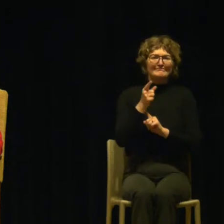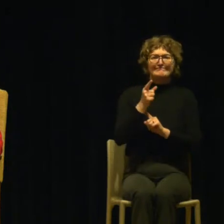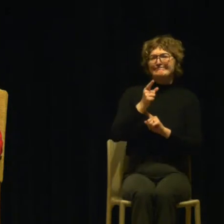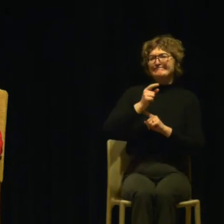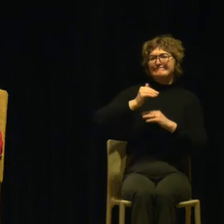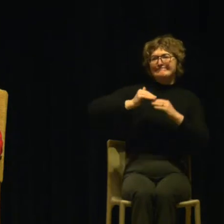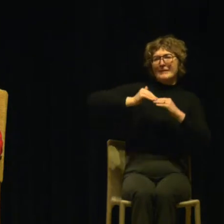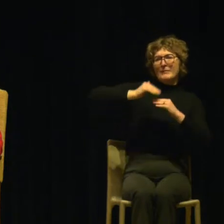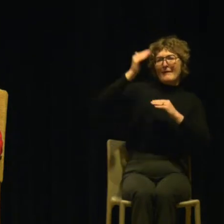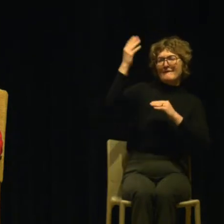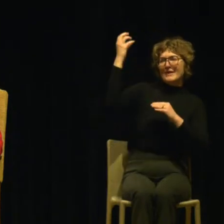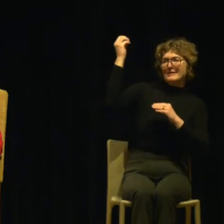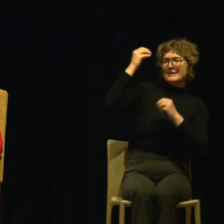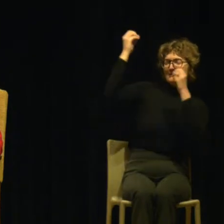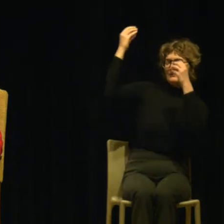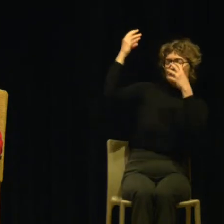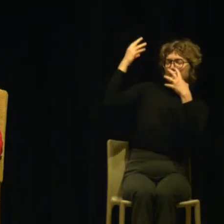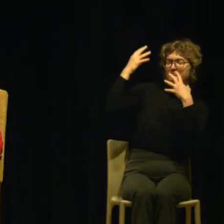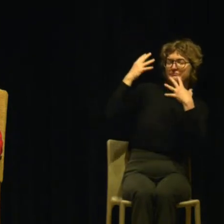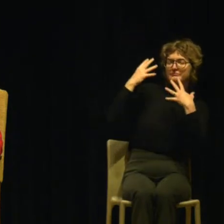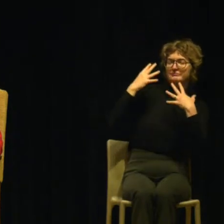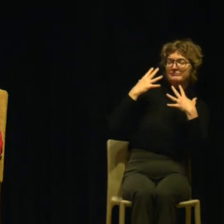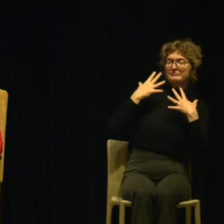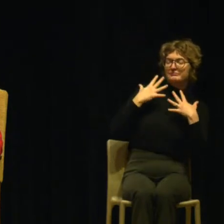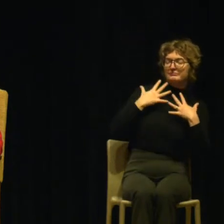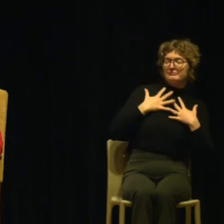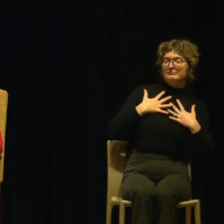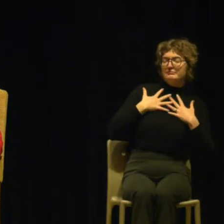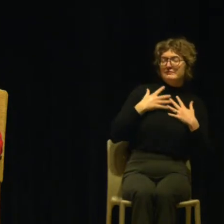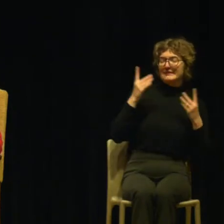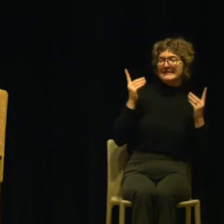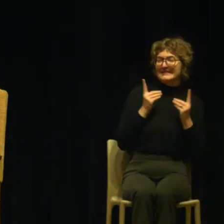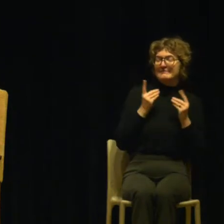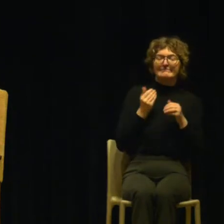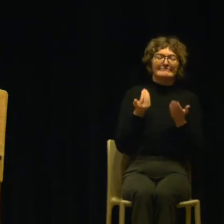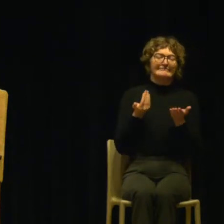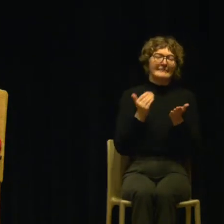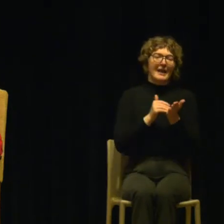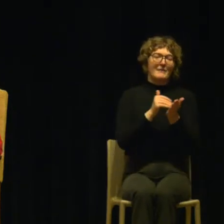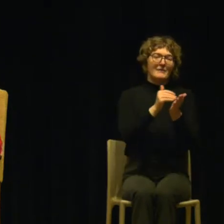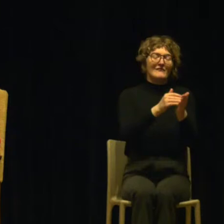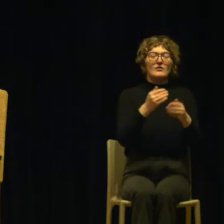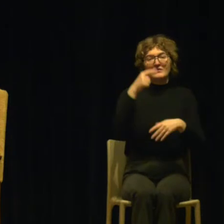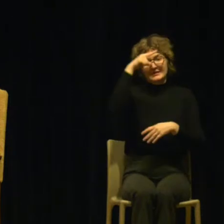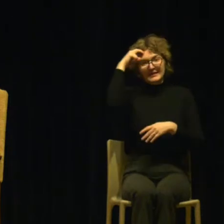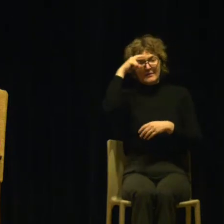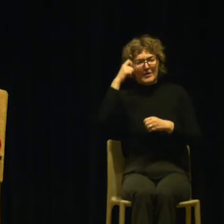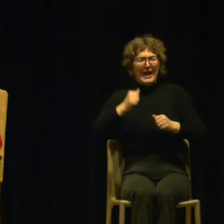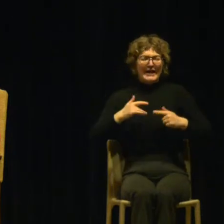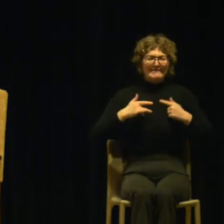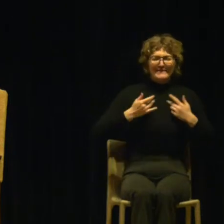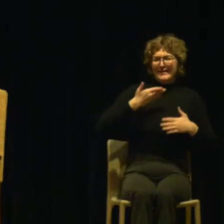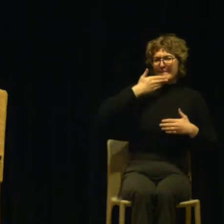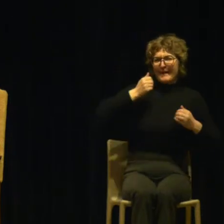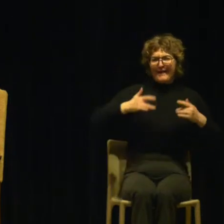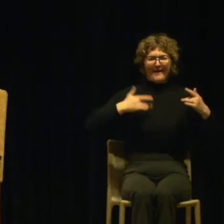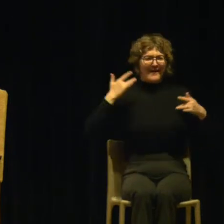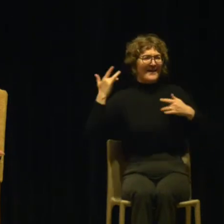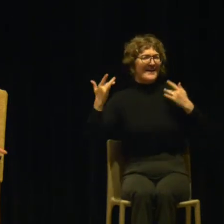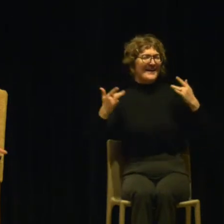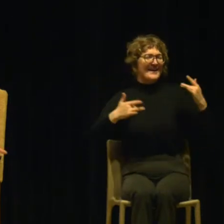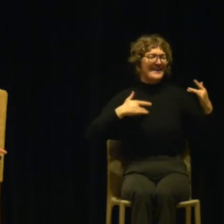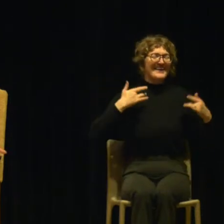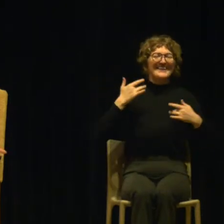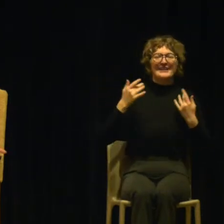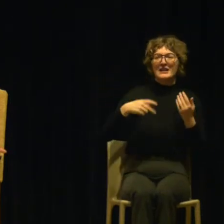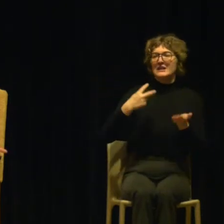to absorb that vitamin D and to make that a habit for this summer, right? And it lifts your mood, being outdoors. If you're outdoors, don't just